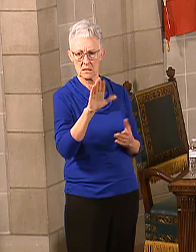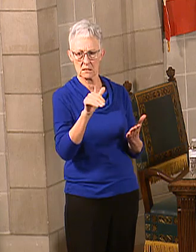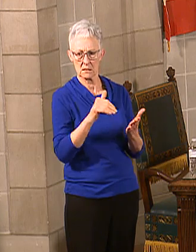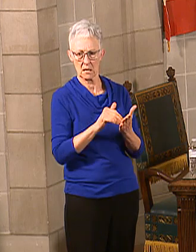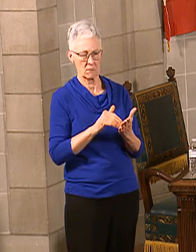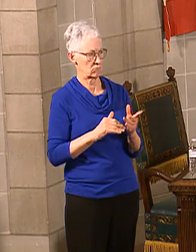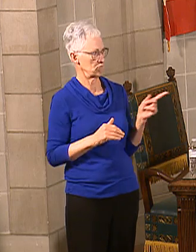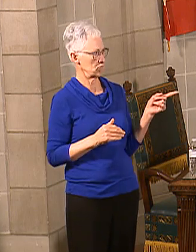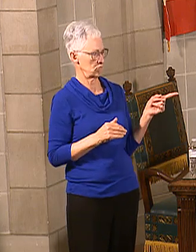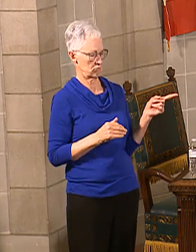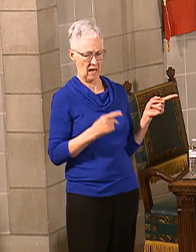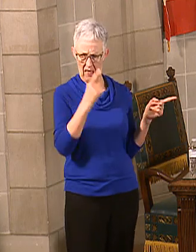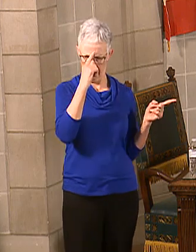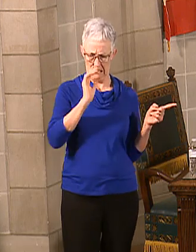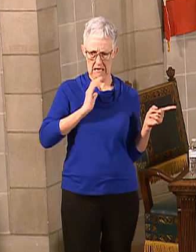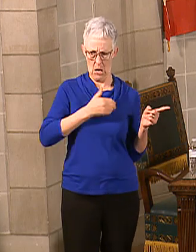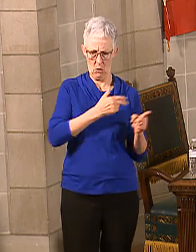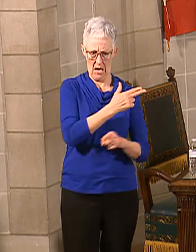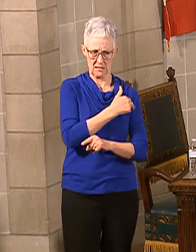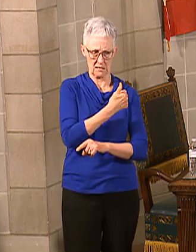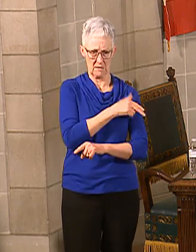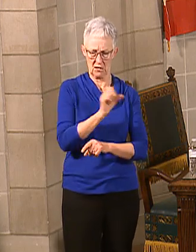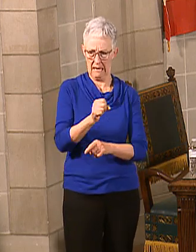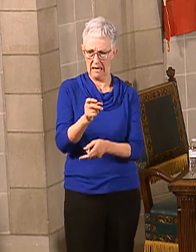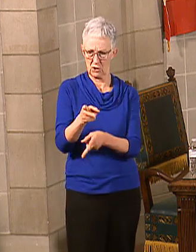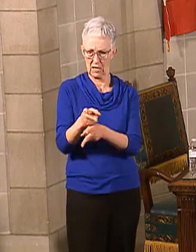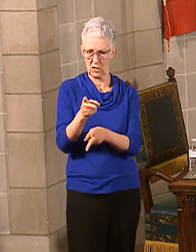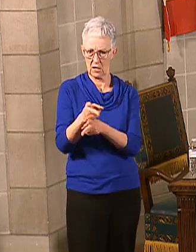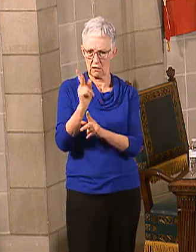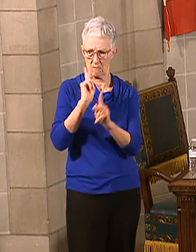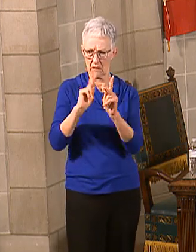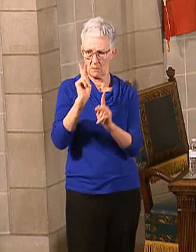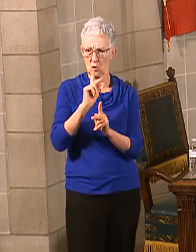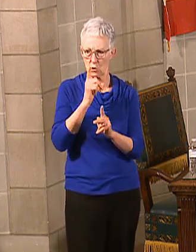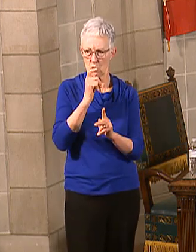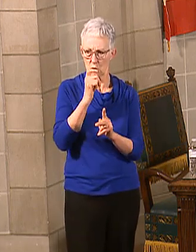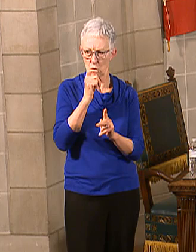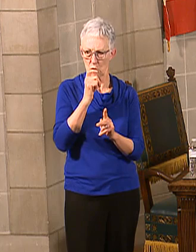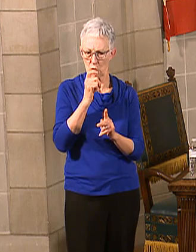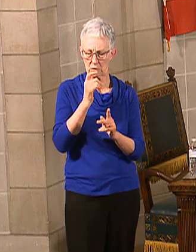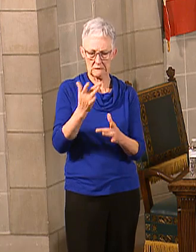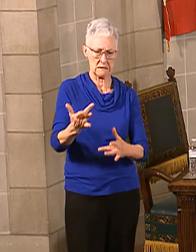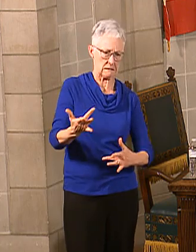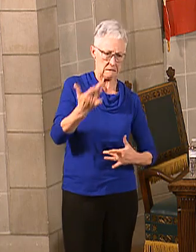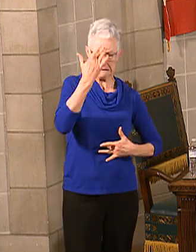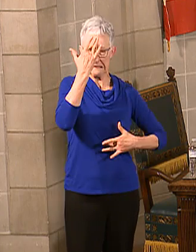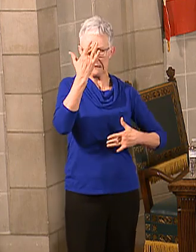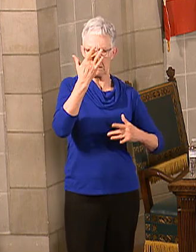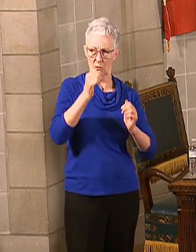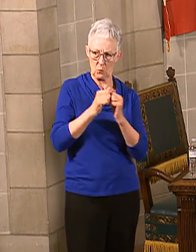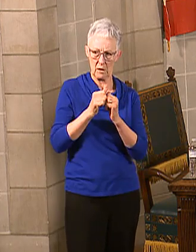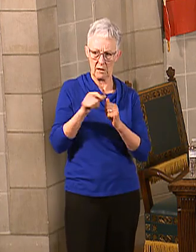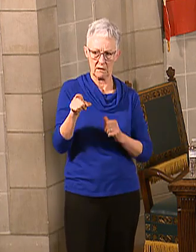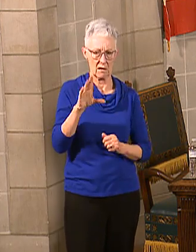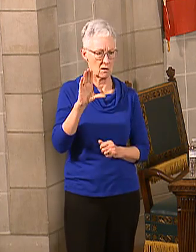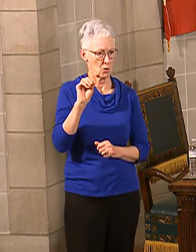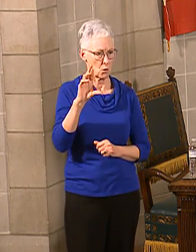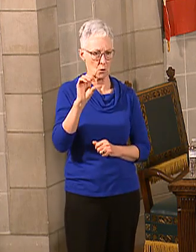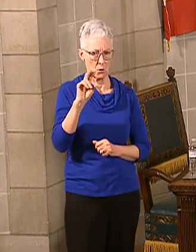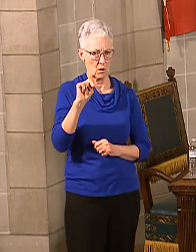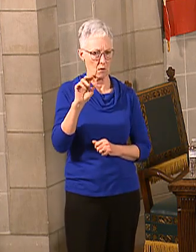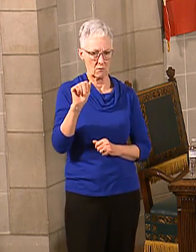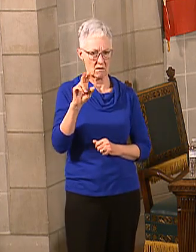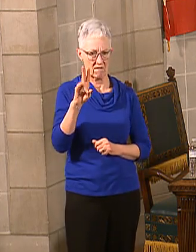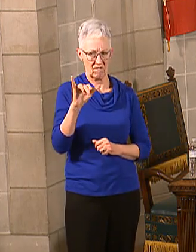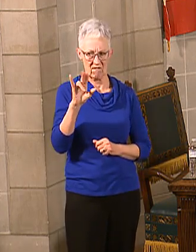have the coronavirus, even people who are severely ill with coronavirus. I might also point out, I think the capacity of the biocontainment facility is only going to